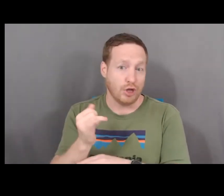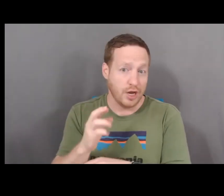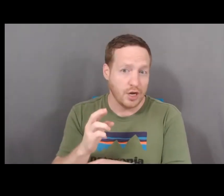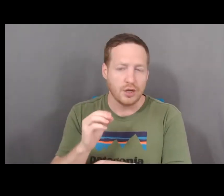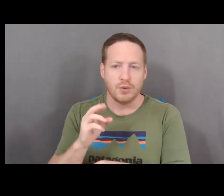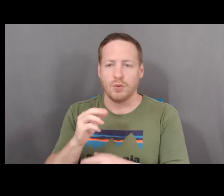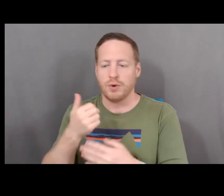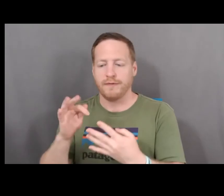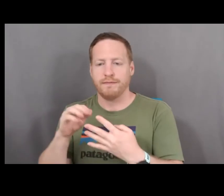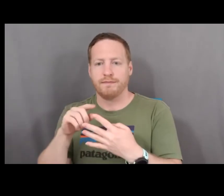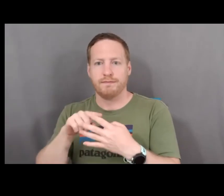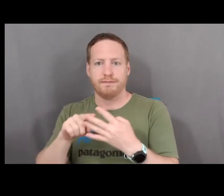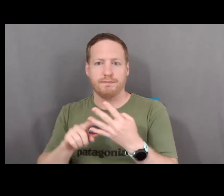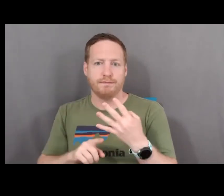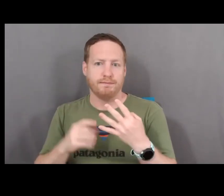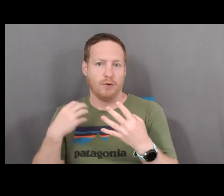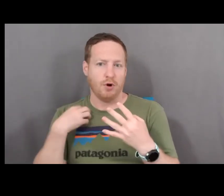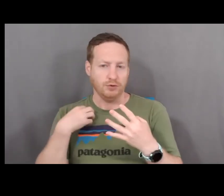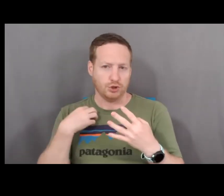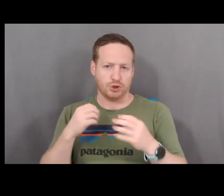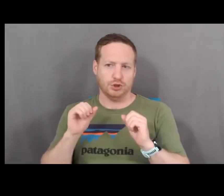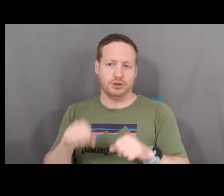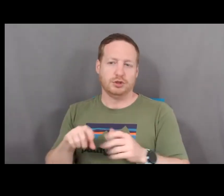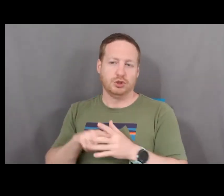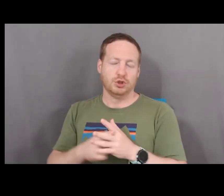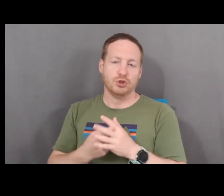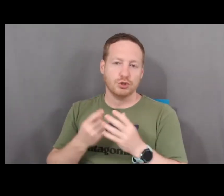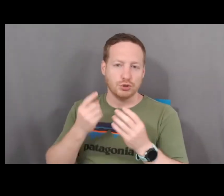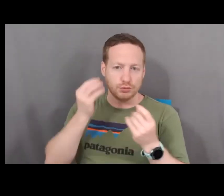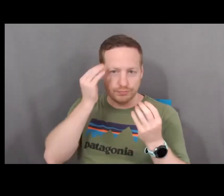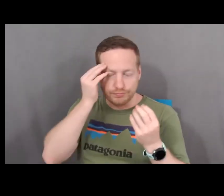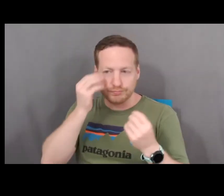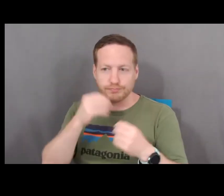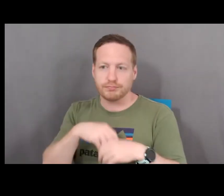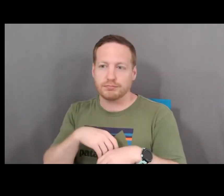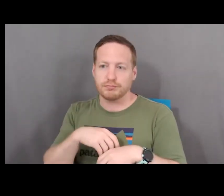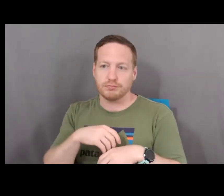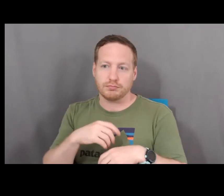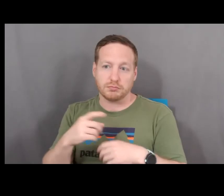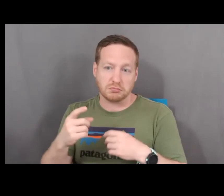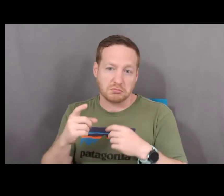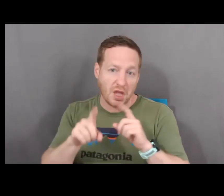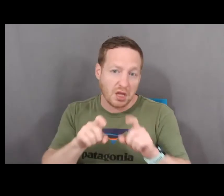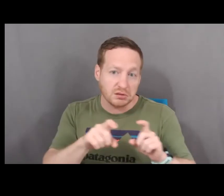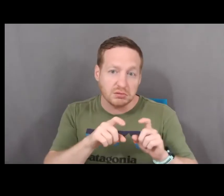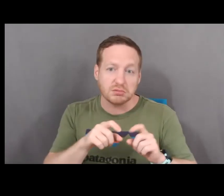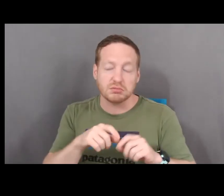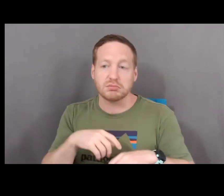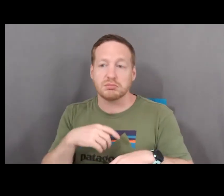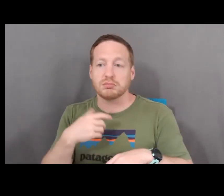becoming an officer, becoming a chair, there are 4 positions. If anyone's interested, have any thoughts